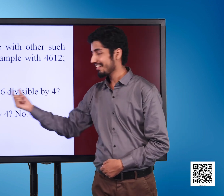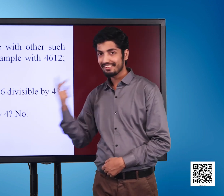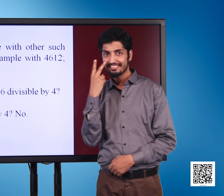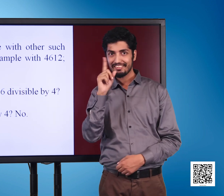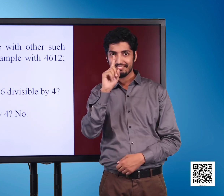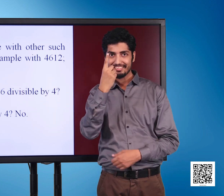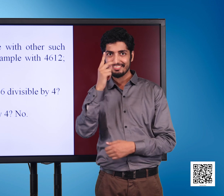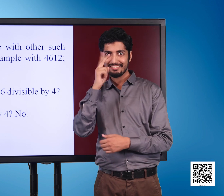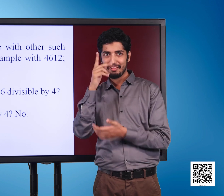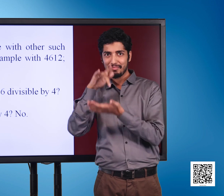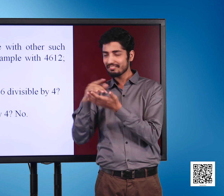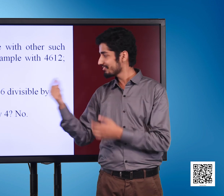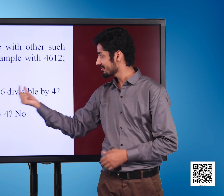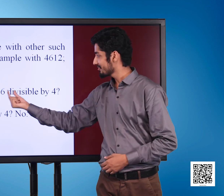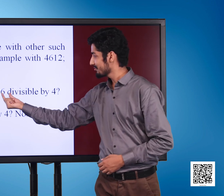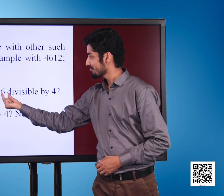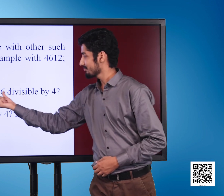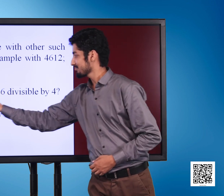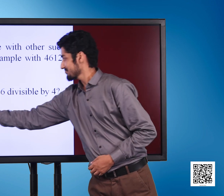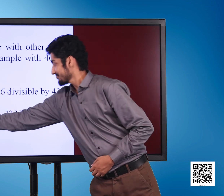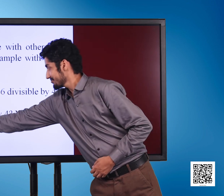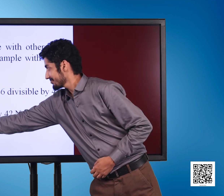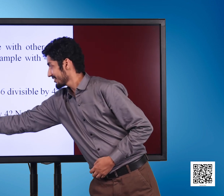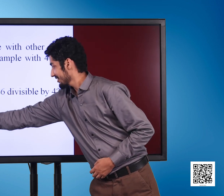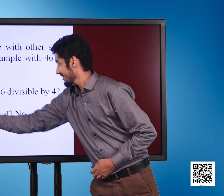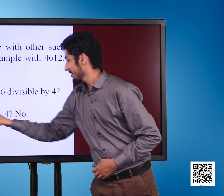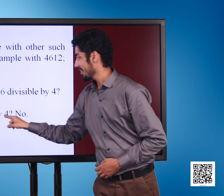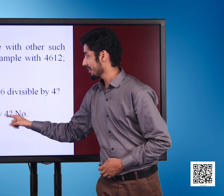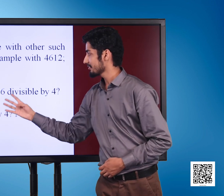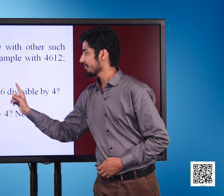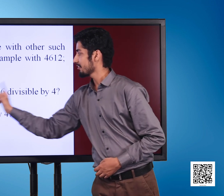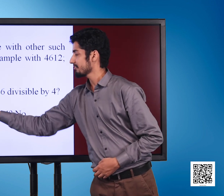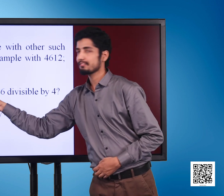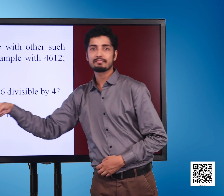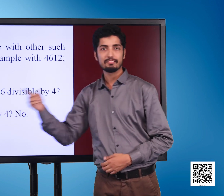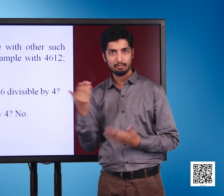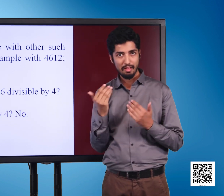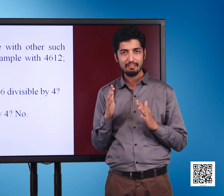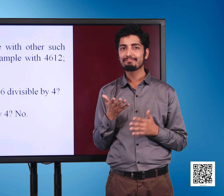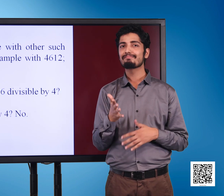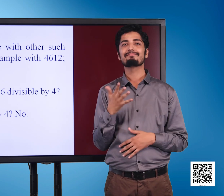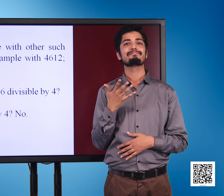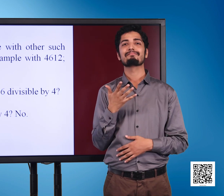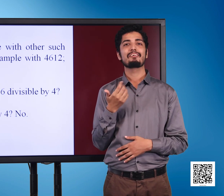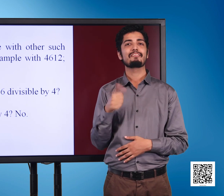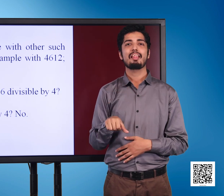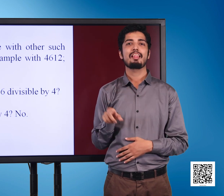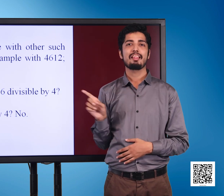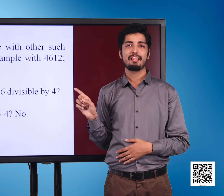Is 86 divisible by 4? No.